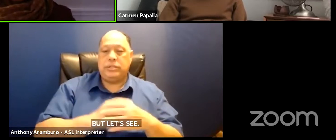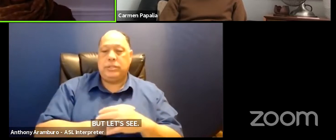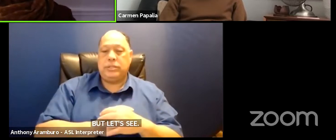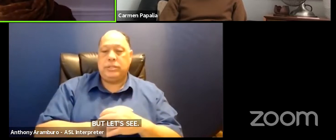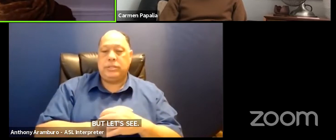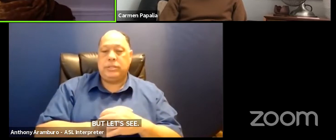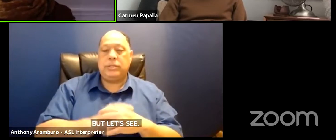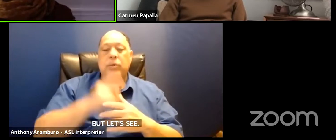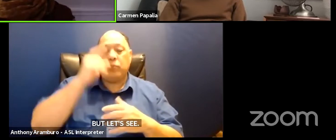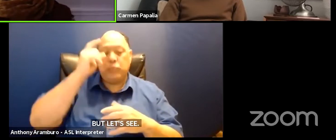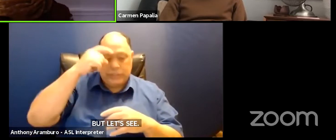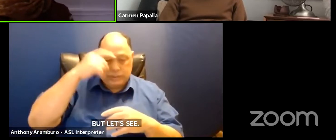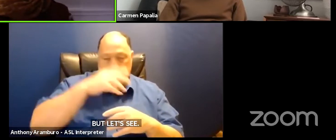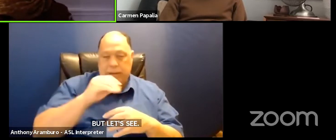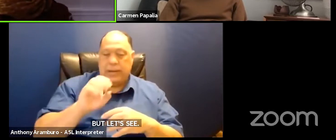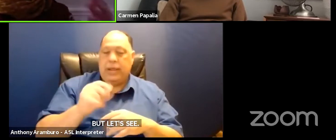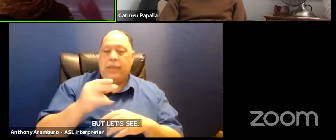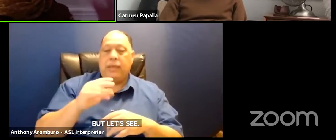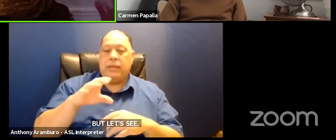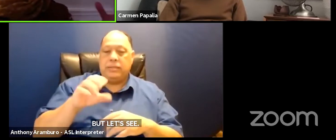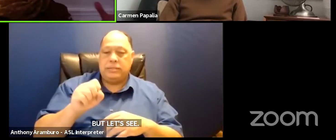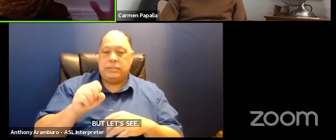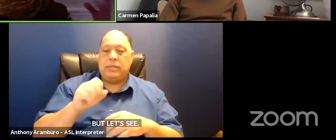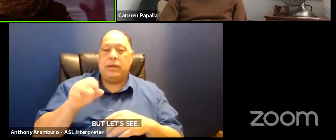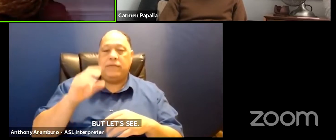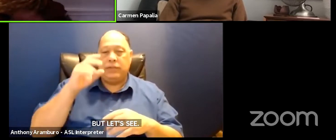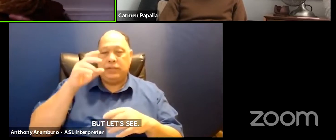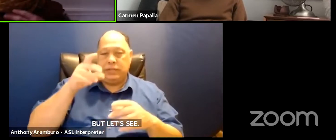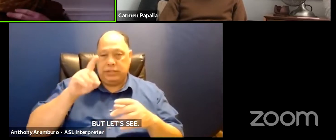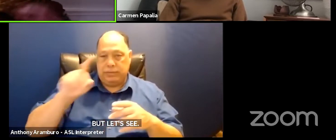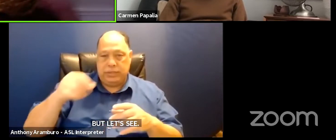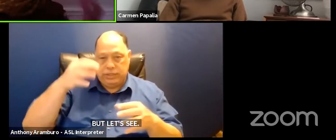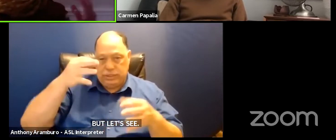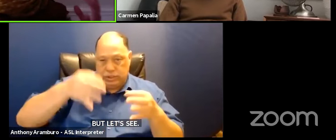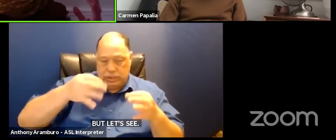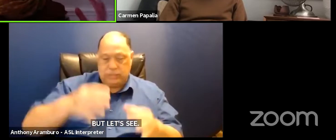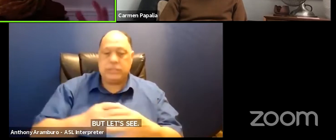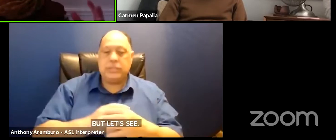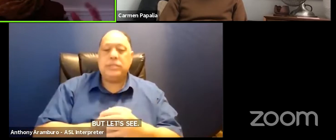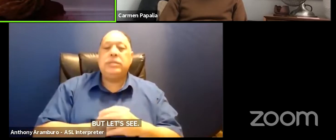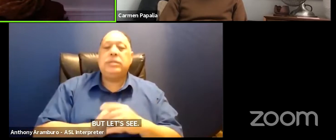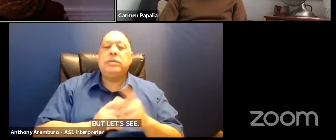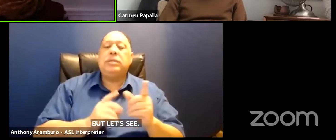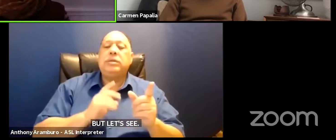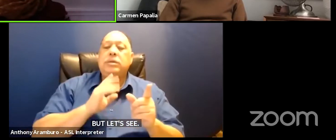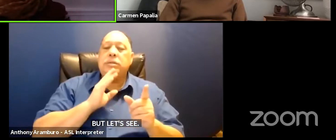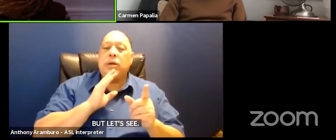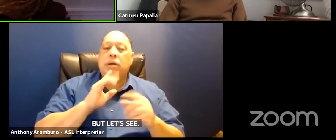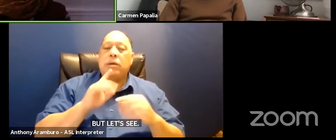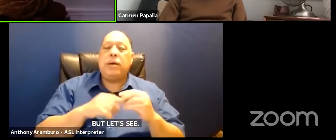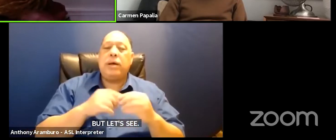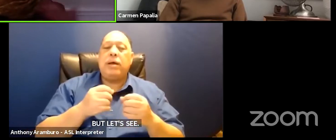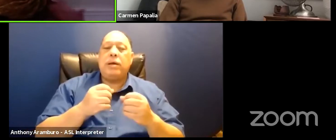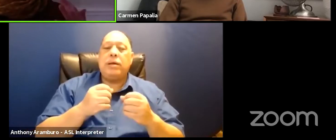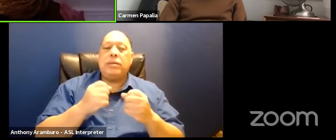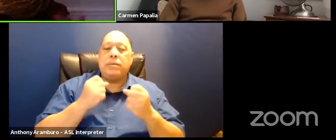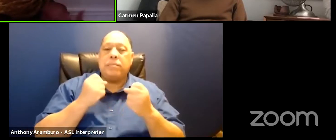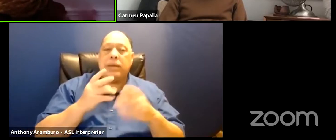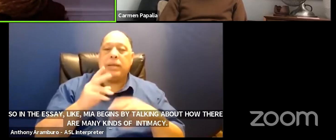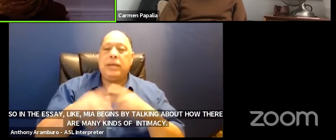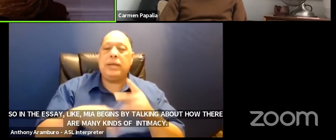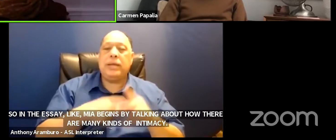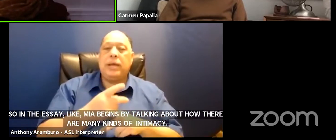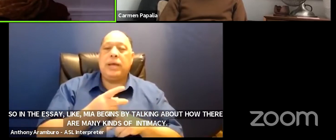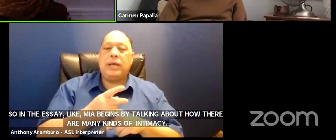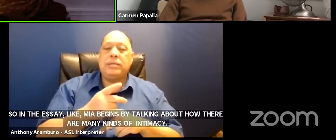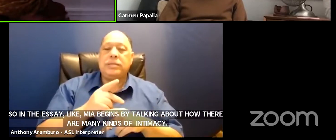like Mia Mingus begins by talking about how there are many kinds of intimacy. She says, for example, there's